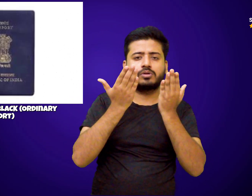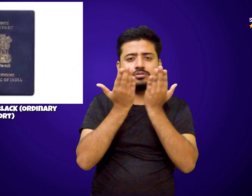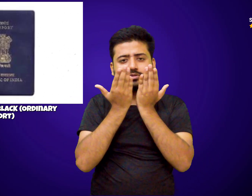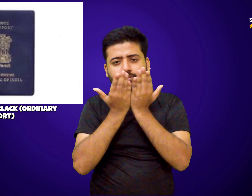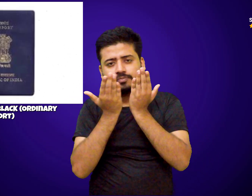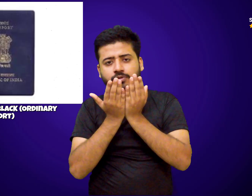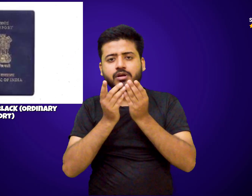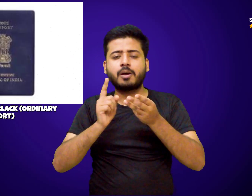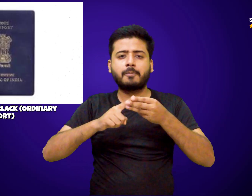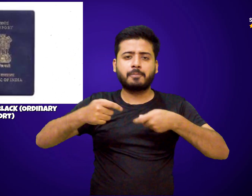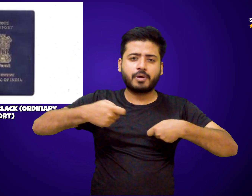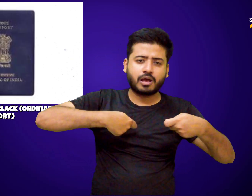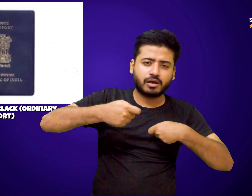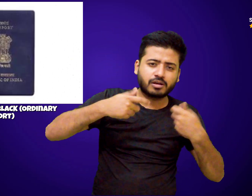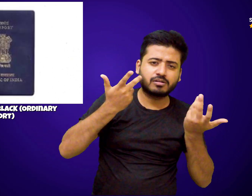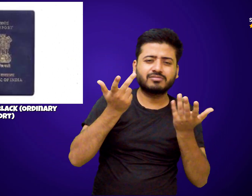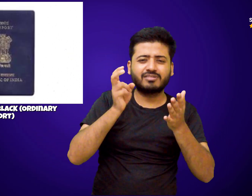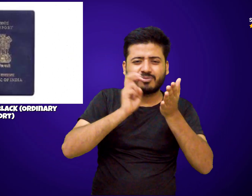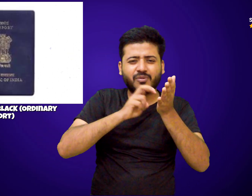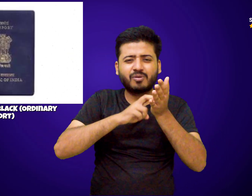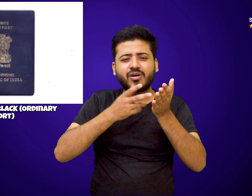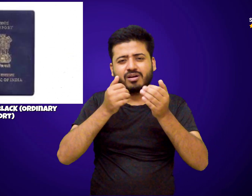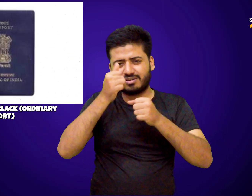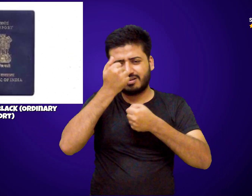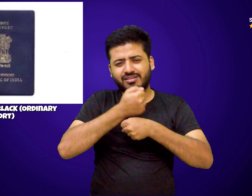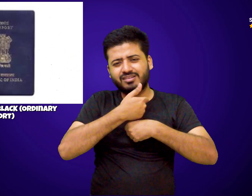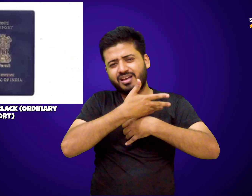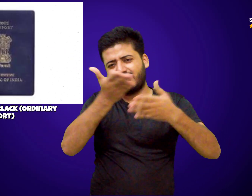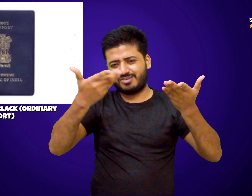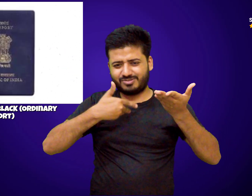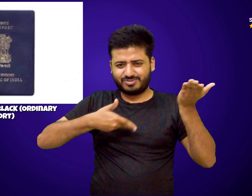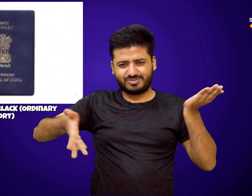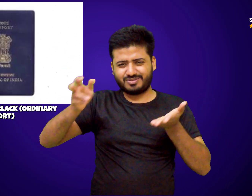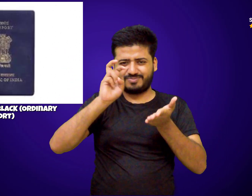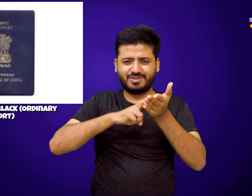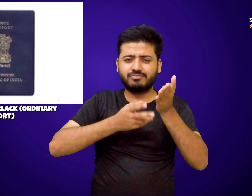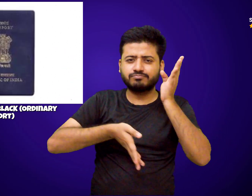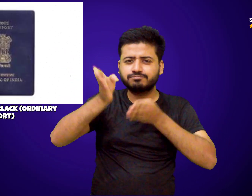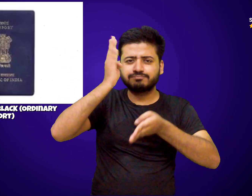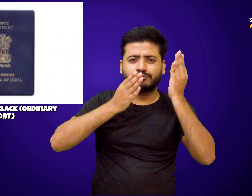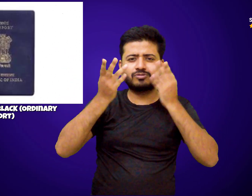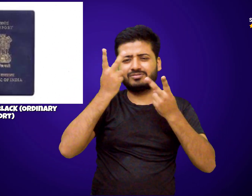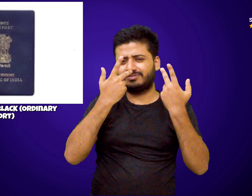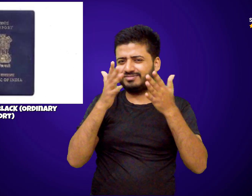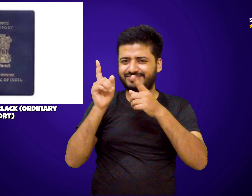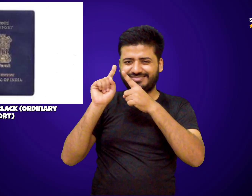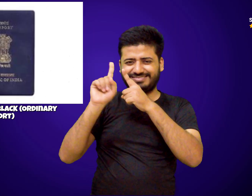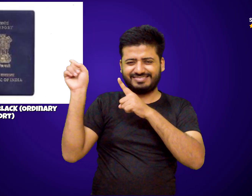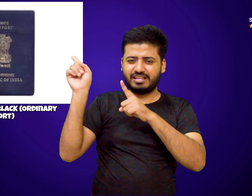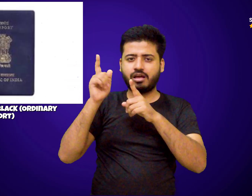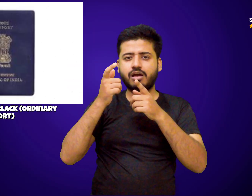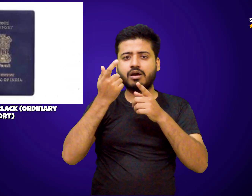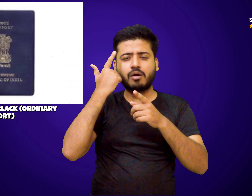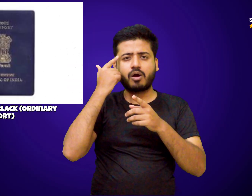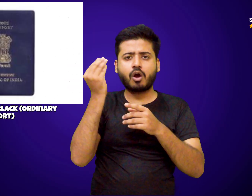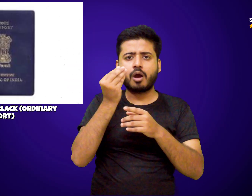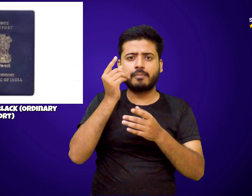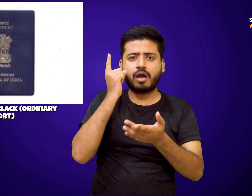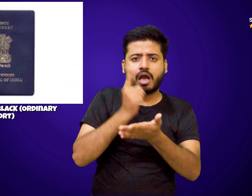officials and diplomats representing India abroad. Holder. Indian Foreign Service, IFS, officers, members